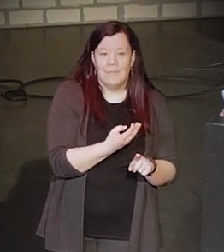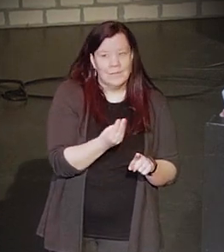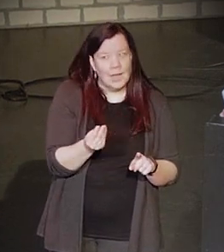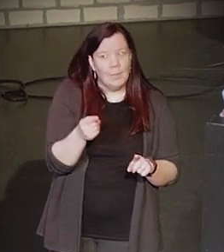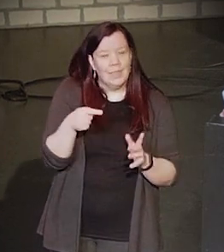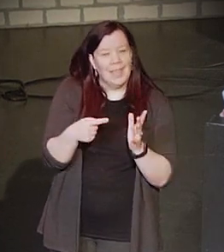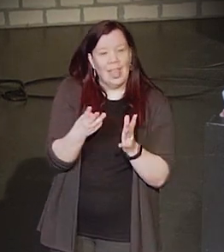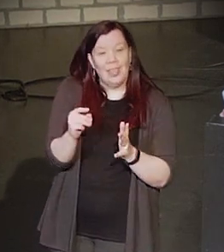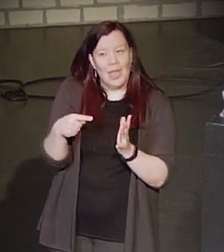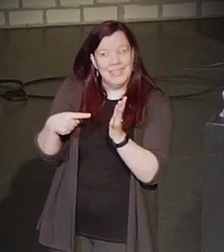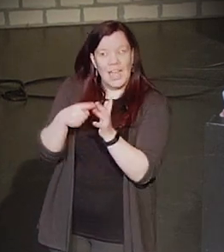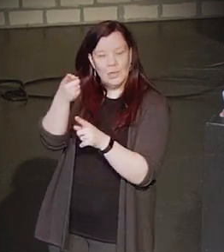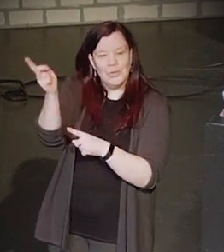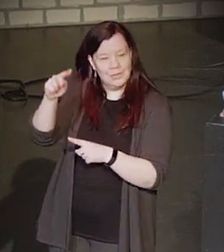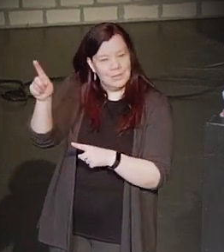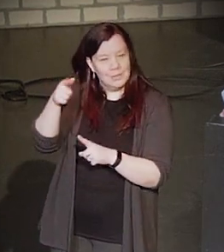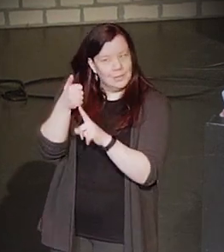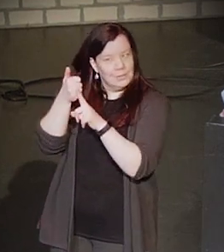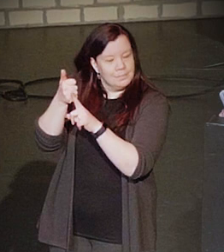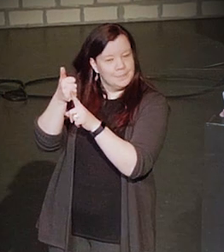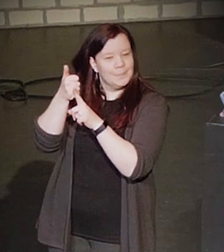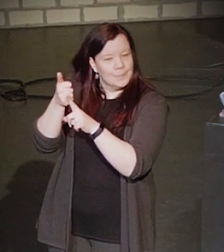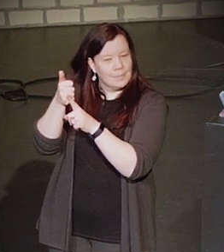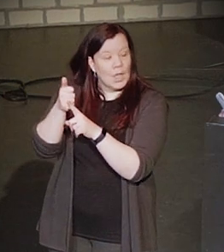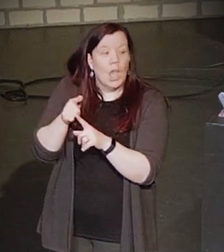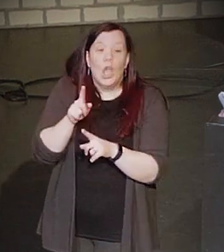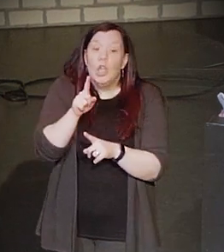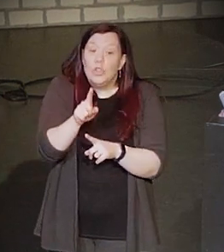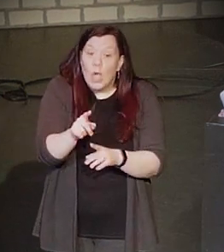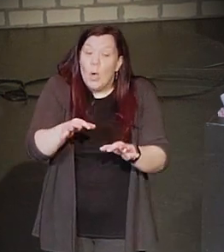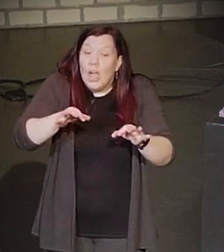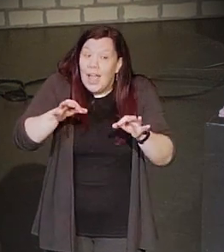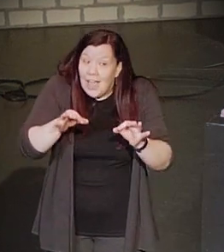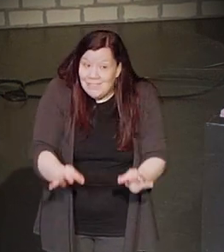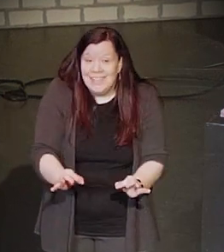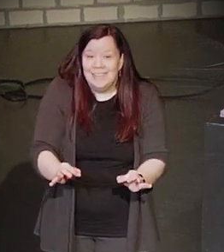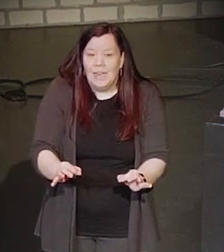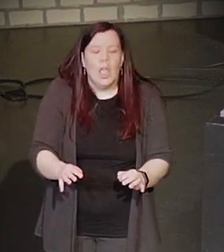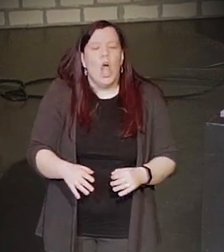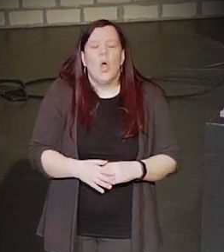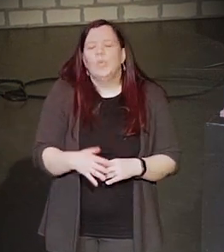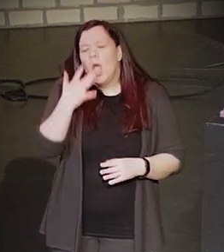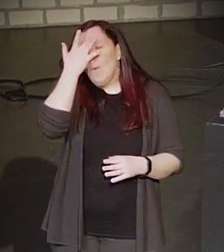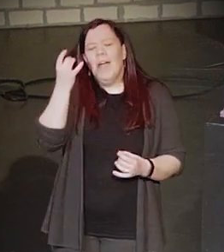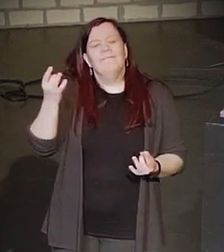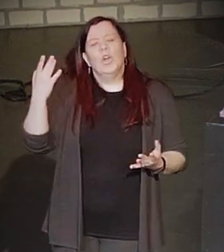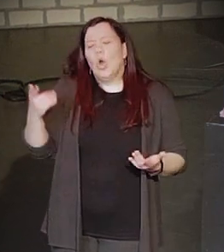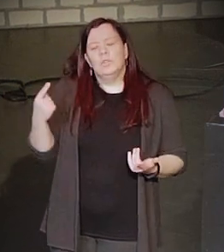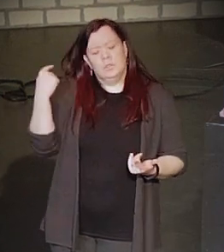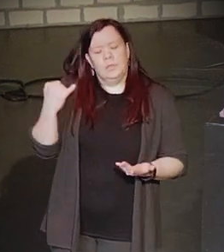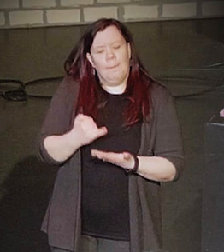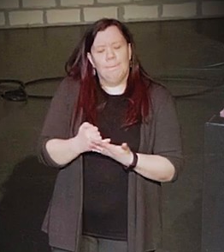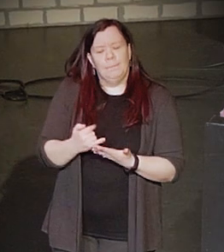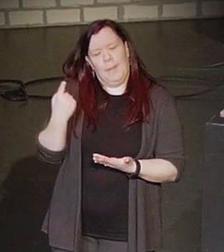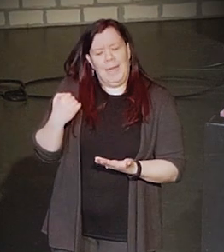the 30 tyrants. And that while publicly, officially, no one could remember past wrongs and no one could actually